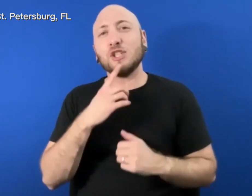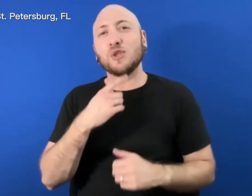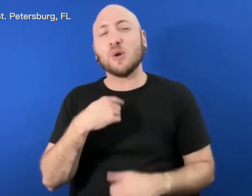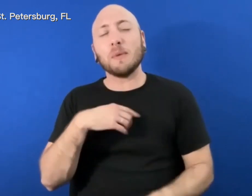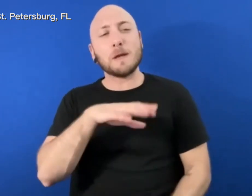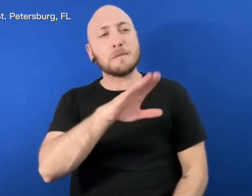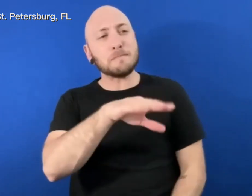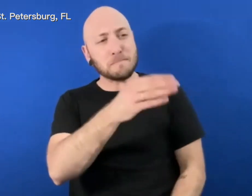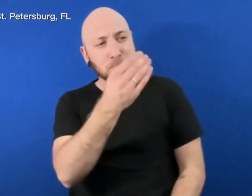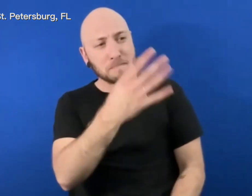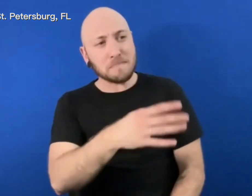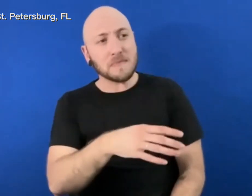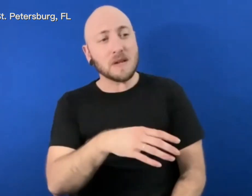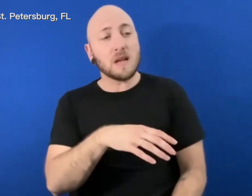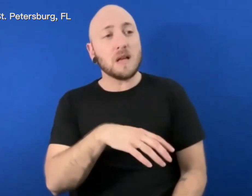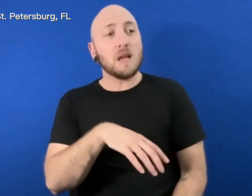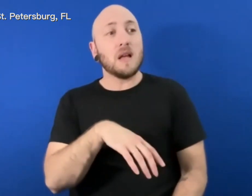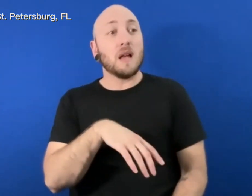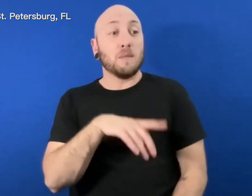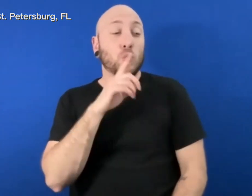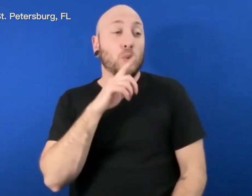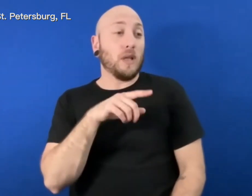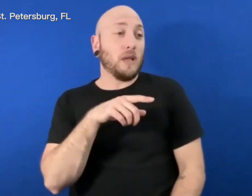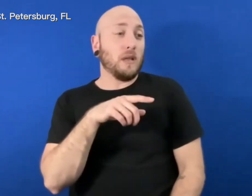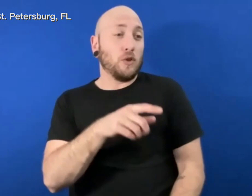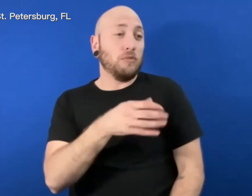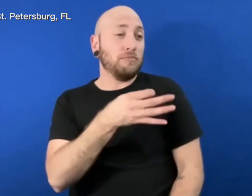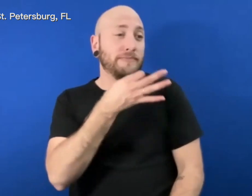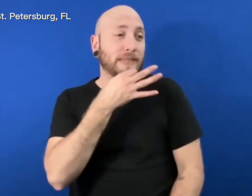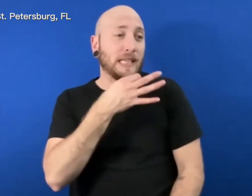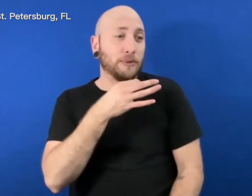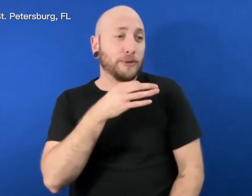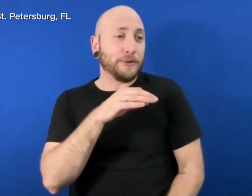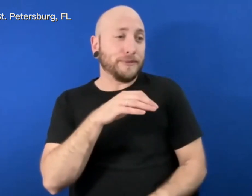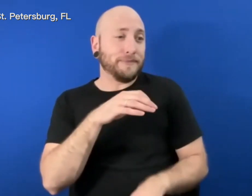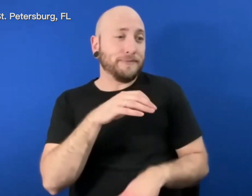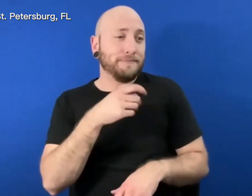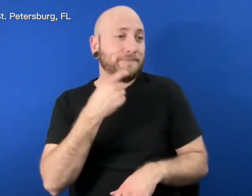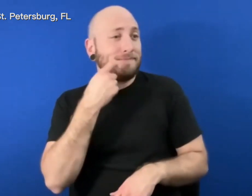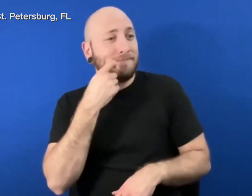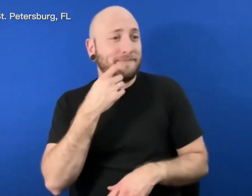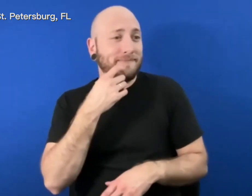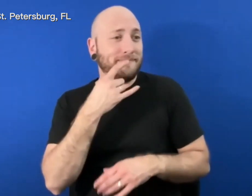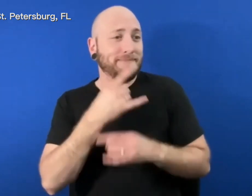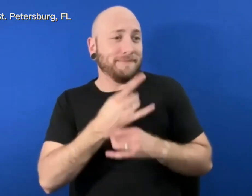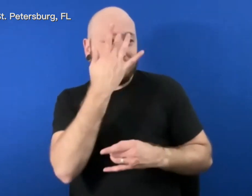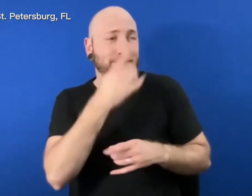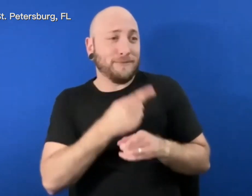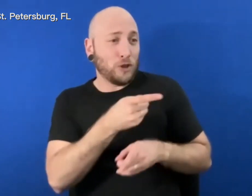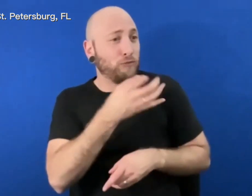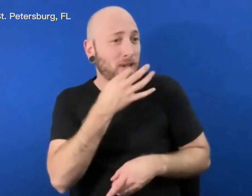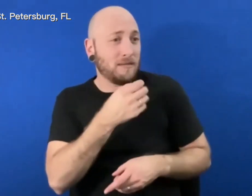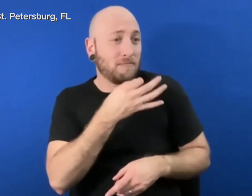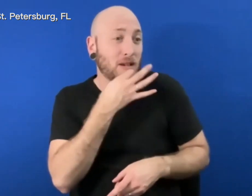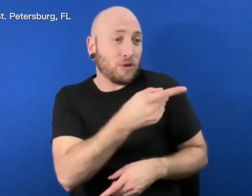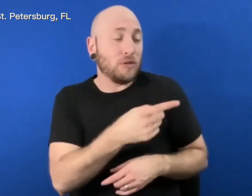the clinician side of addiction and alcoholism, but the reason you keep ending up in treatment centers